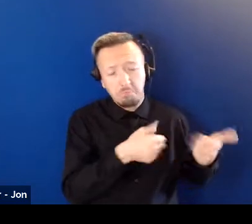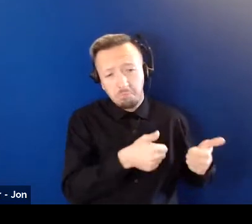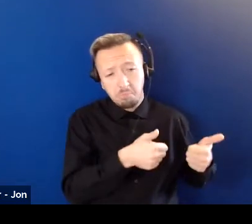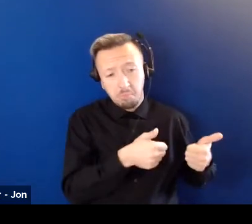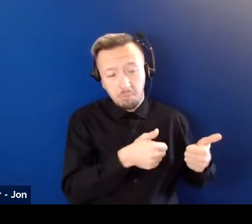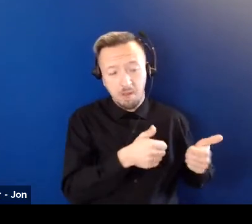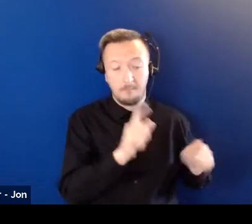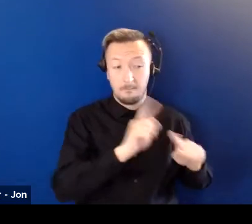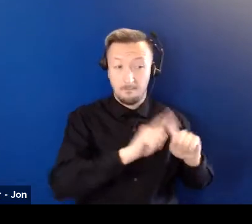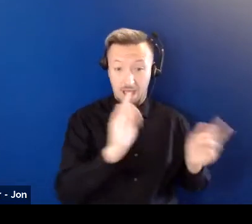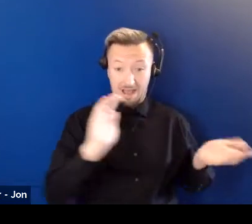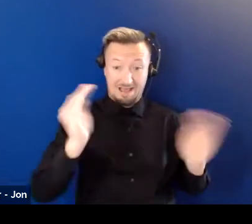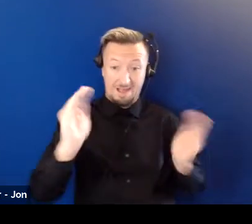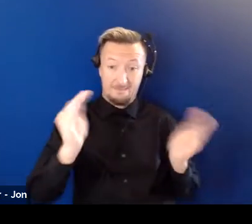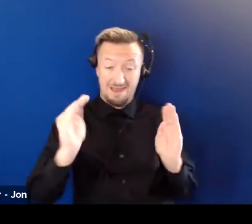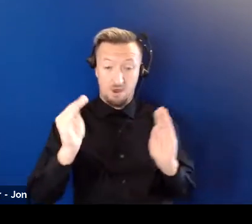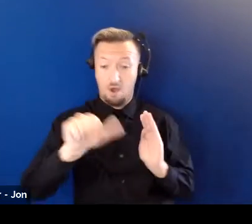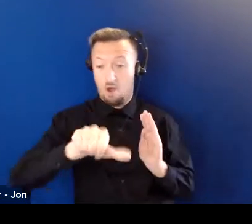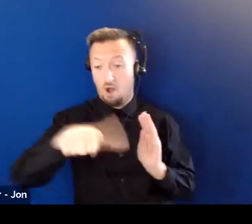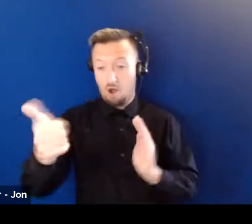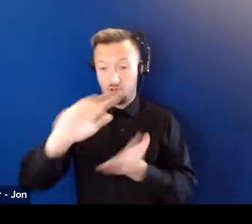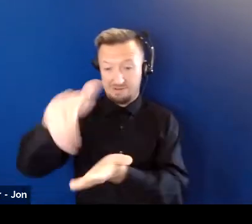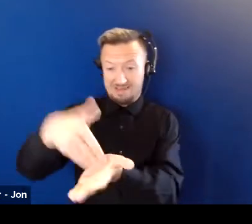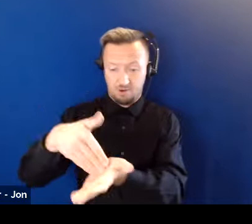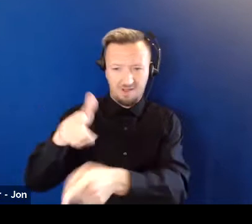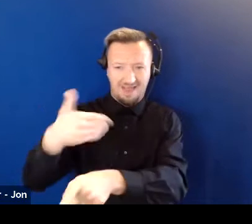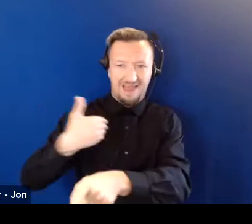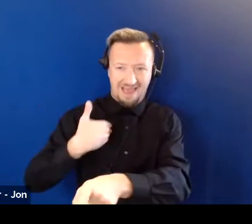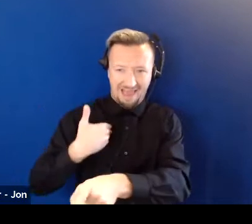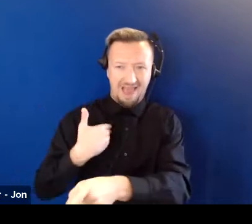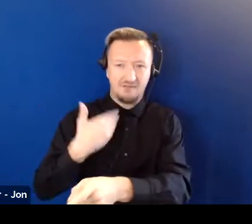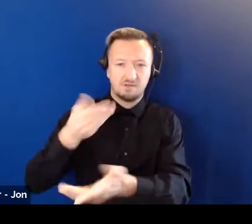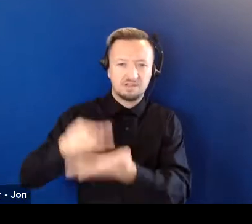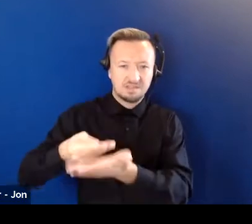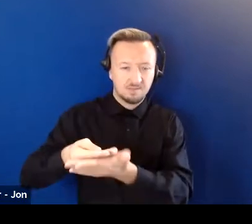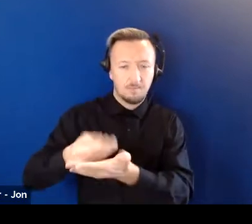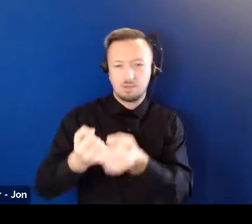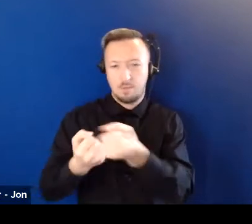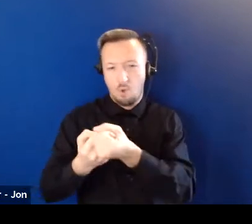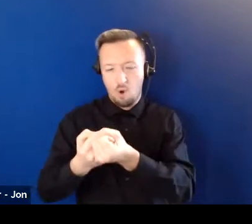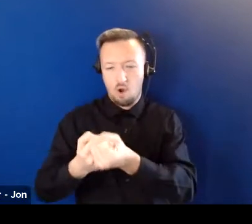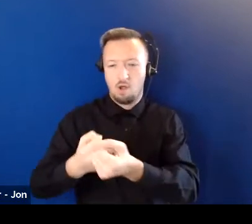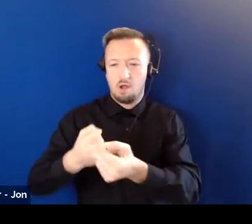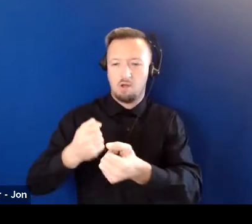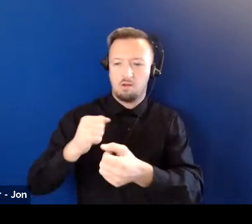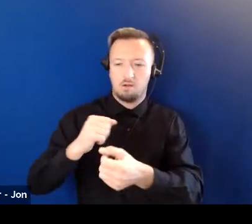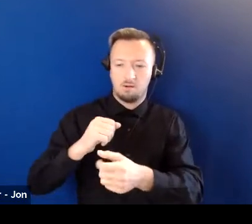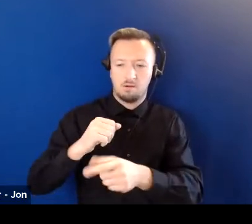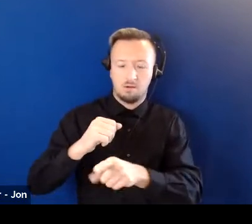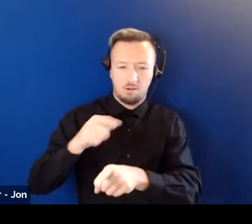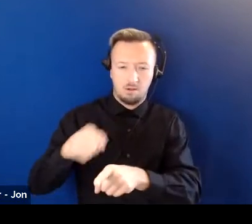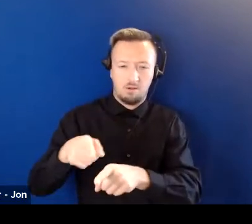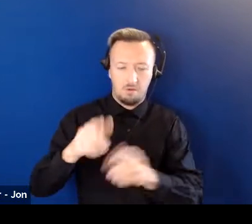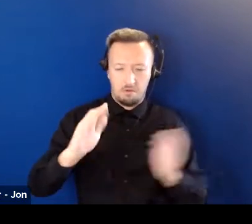center that's got the support and the training to implement the intervention? What that did for us in addition is allowed